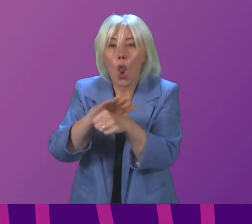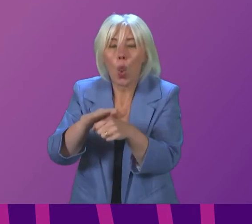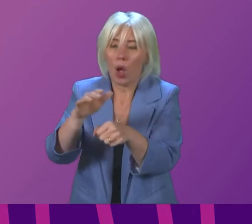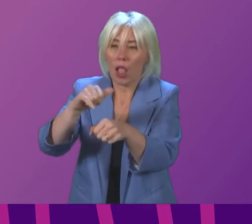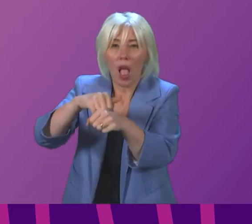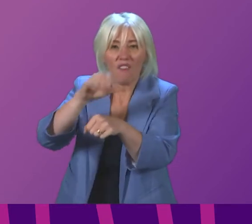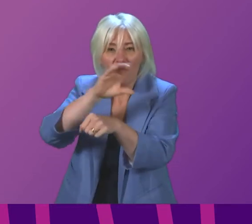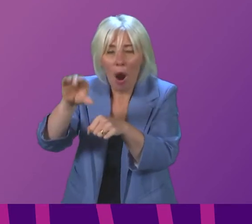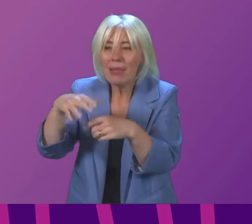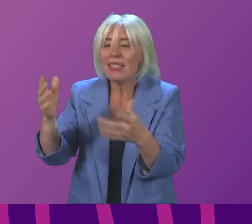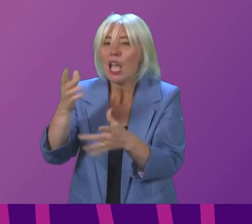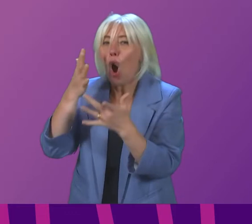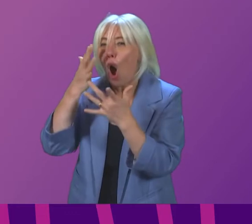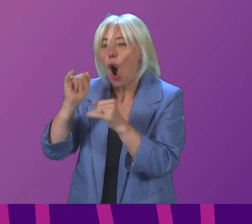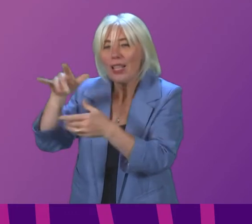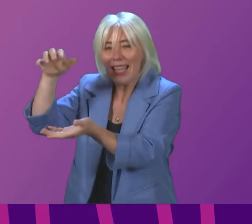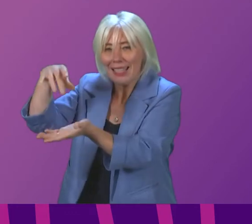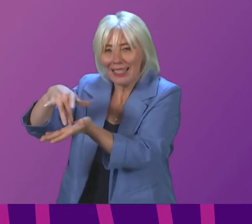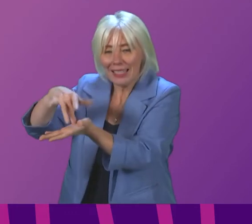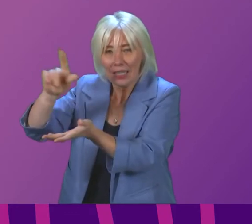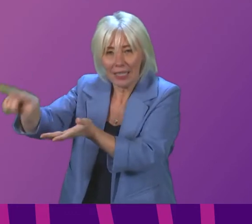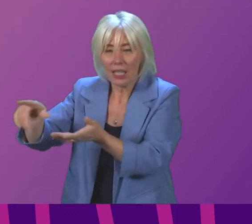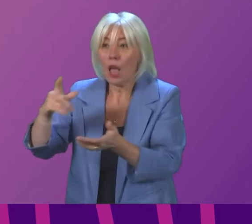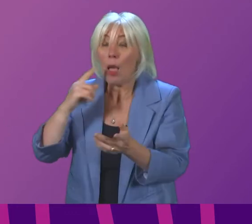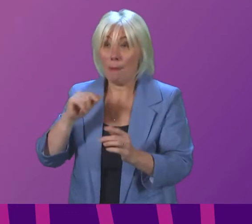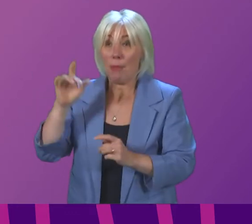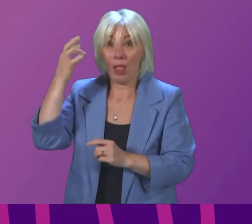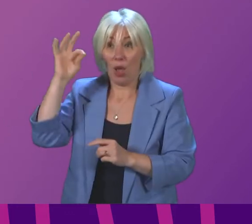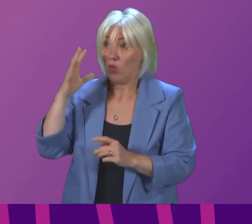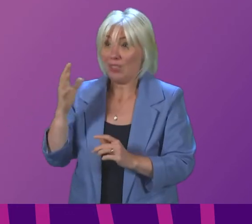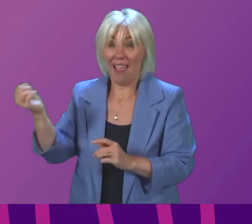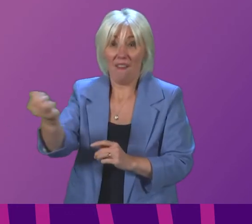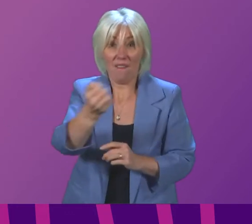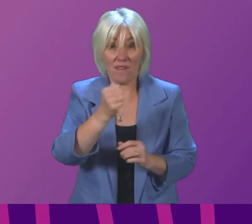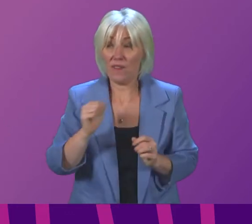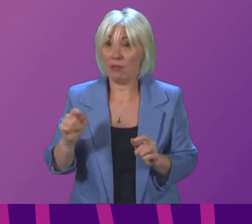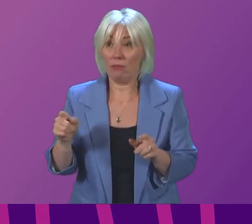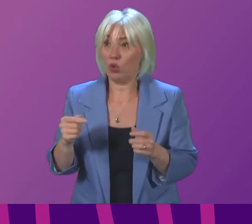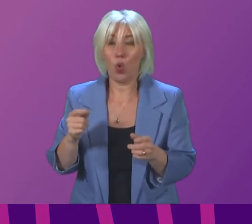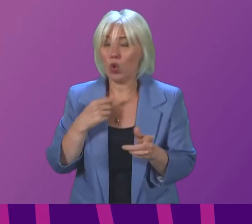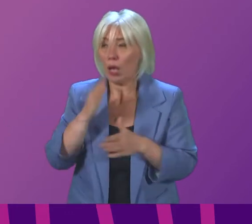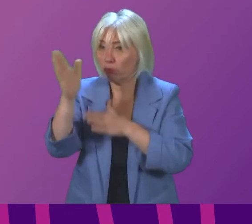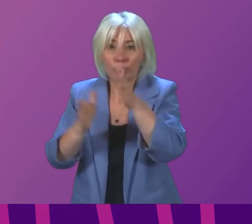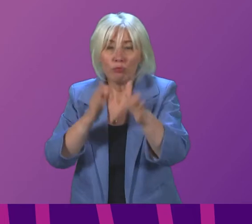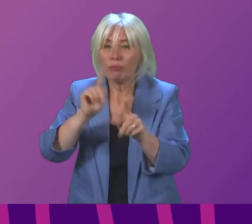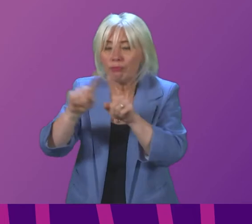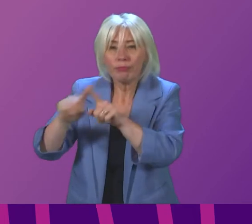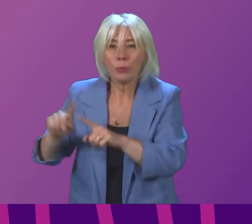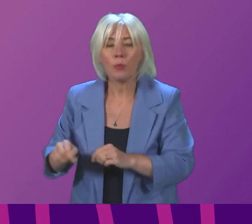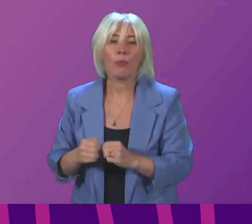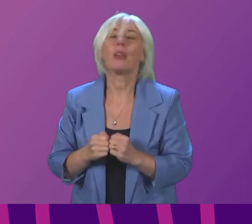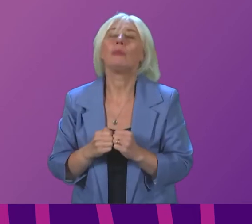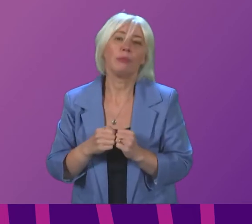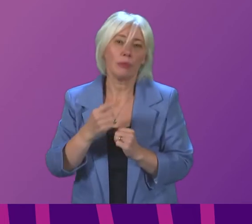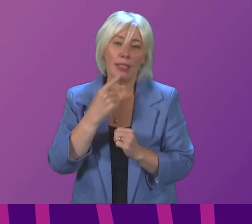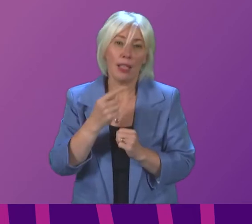and get supplies and supplies are being distributed to local authorities to be made available in other areas as well as I said before I took part